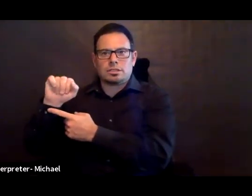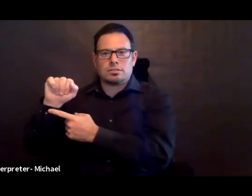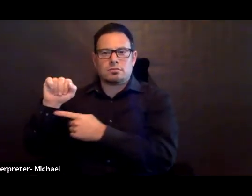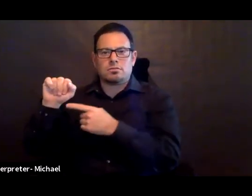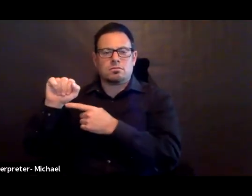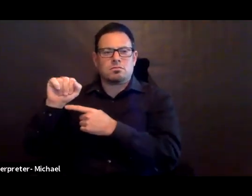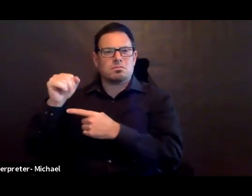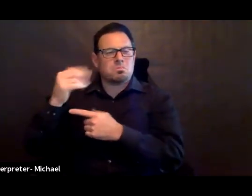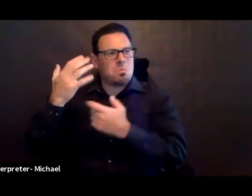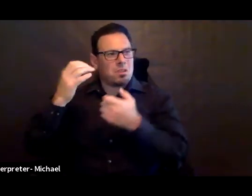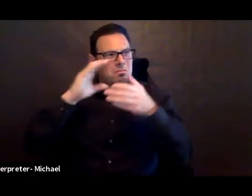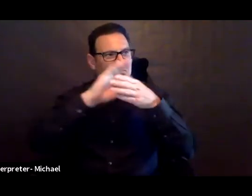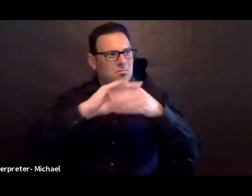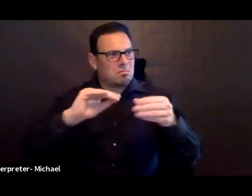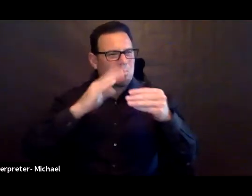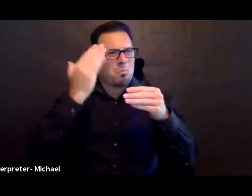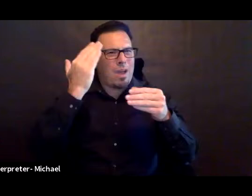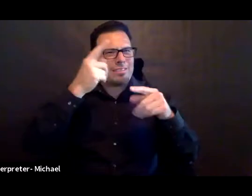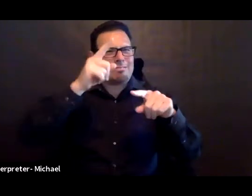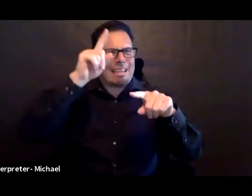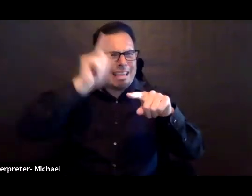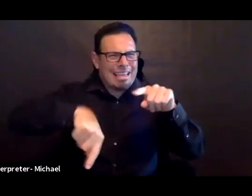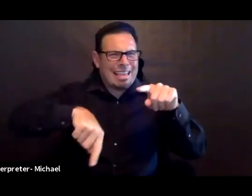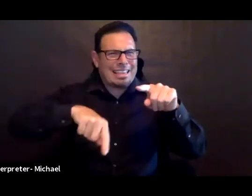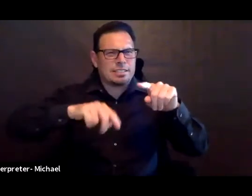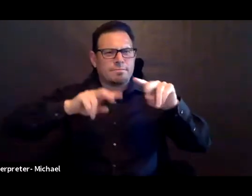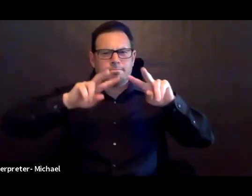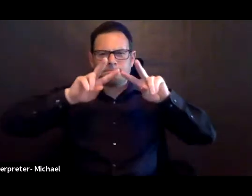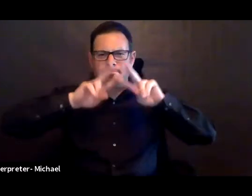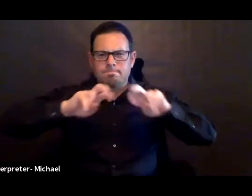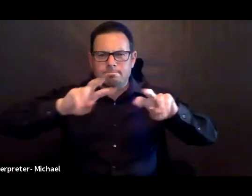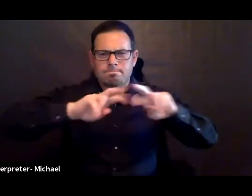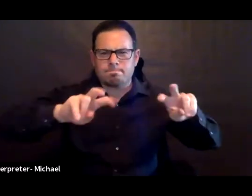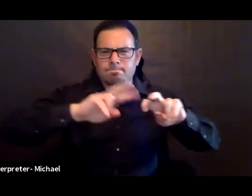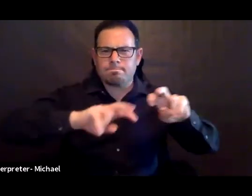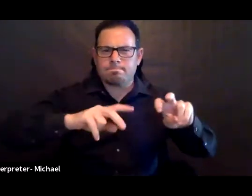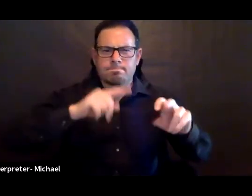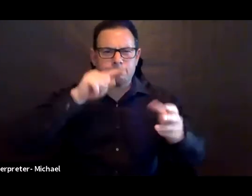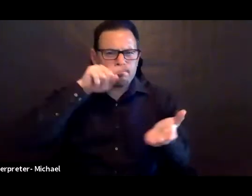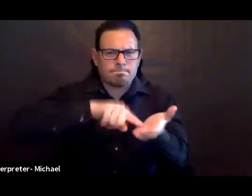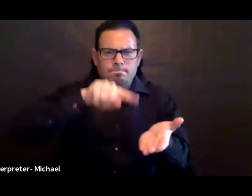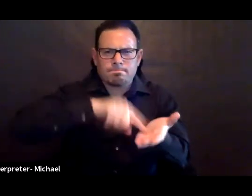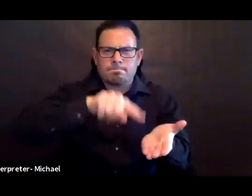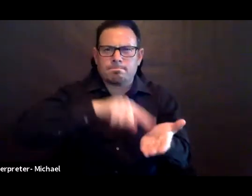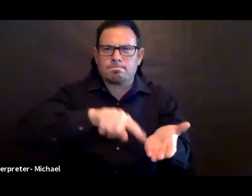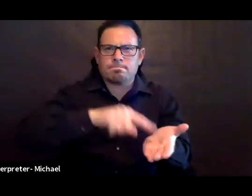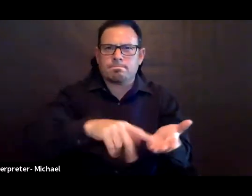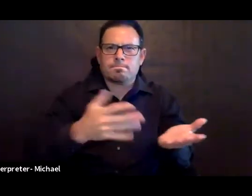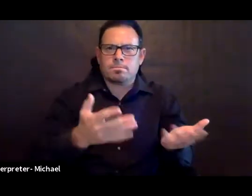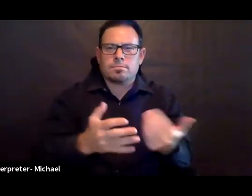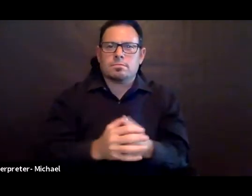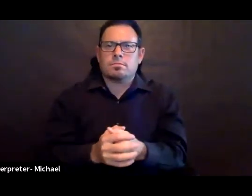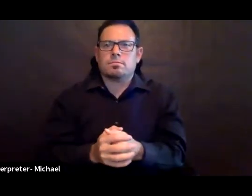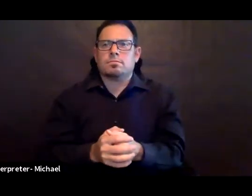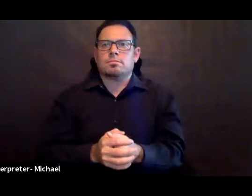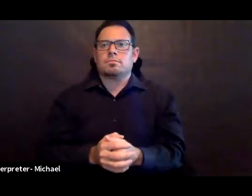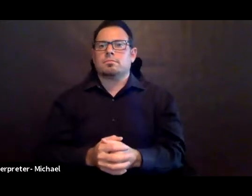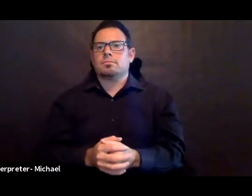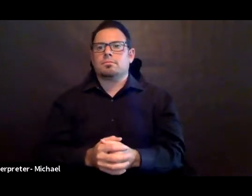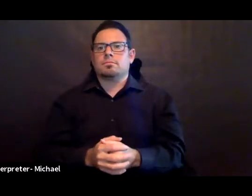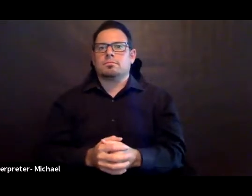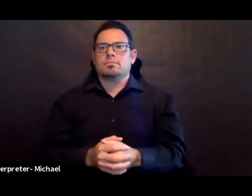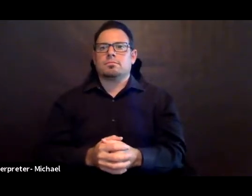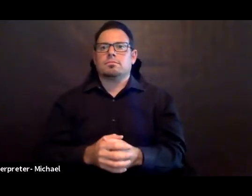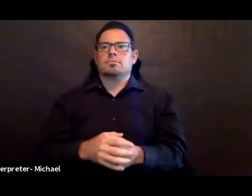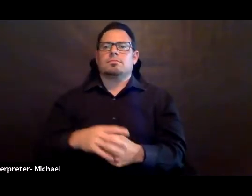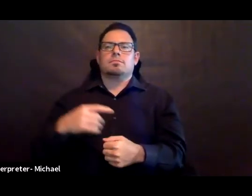lot of sequencing in Minnesota, and that's an important part of our strategy. But we know we're not going to sequence every single case, but to get